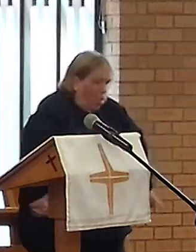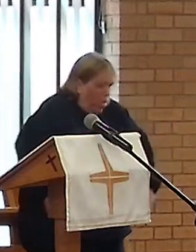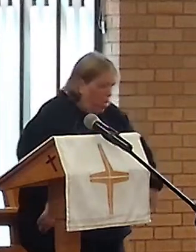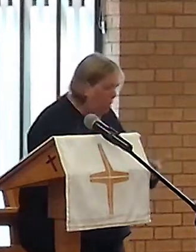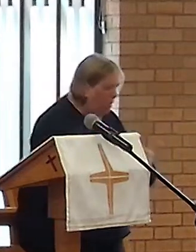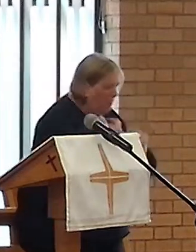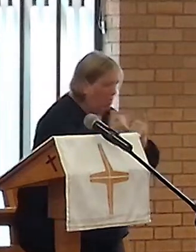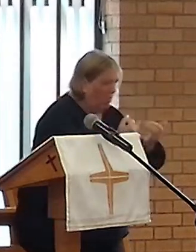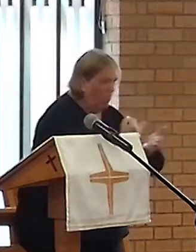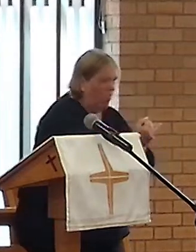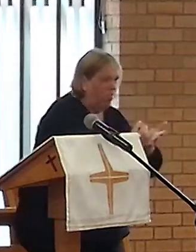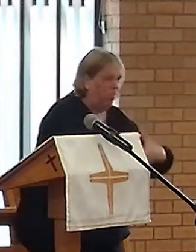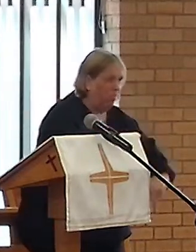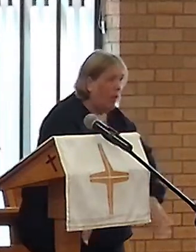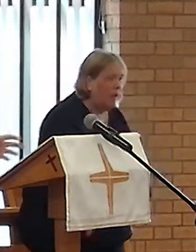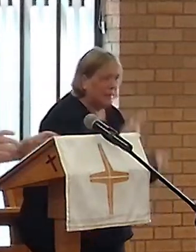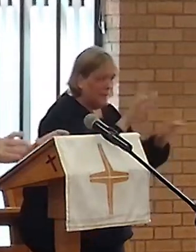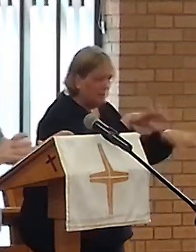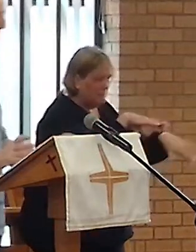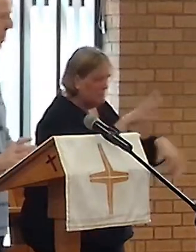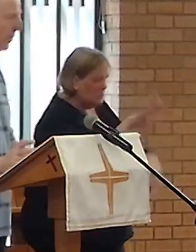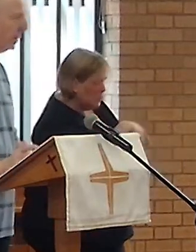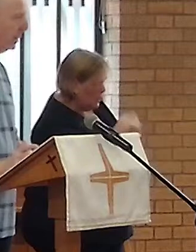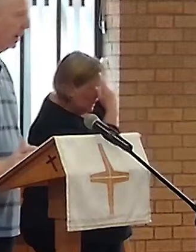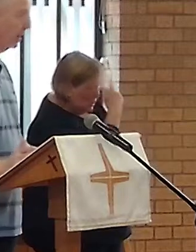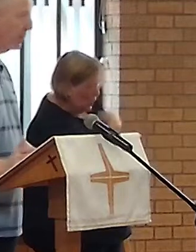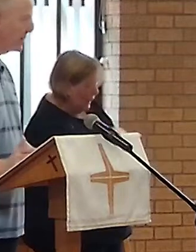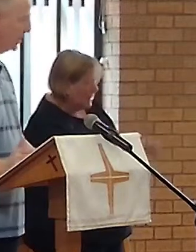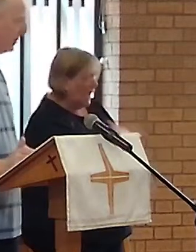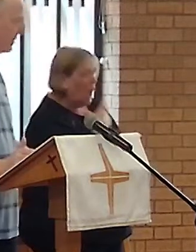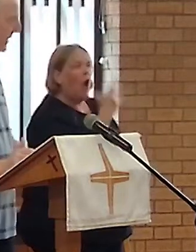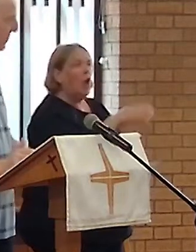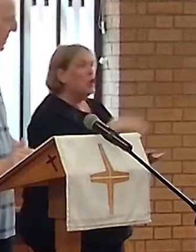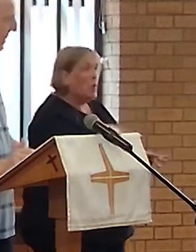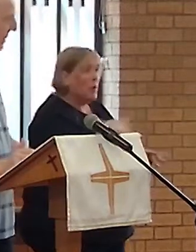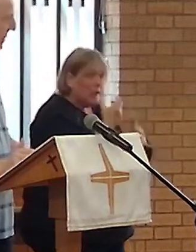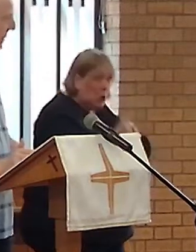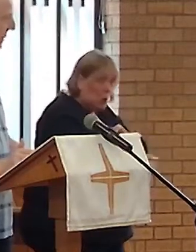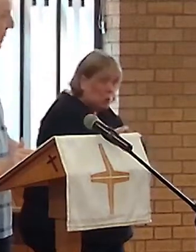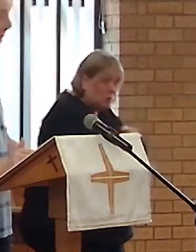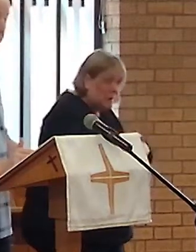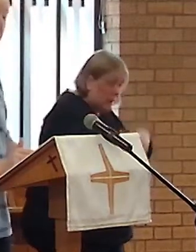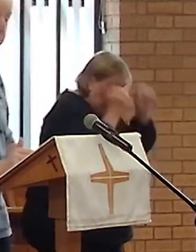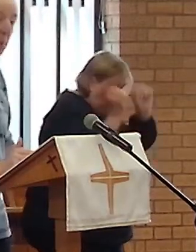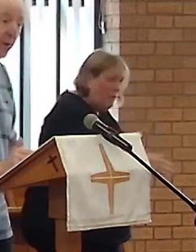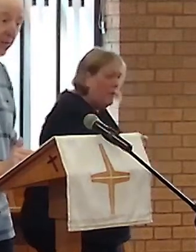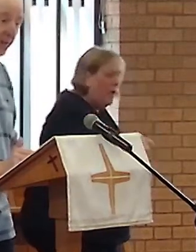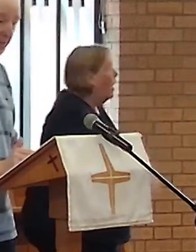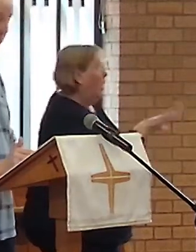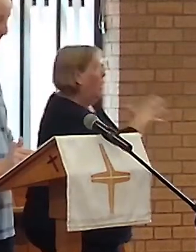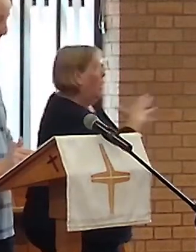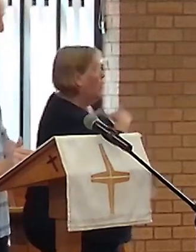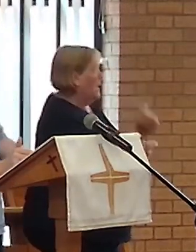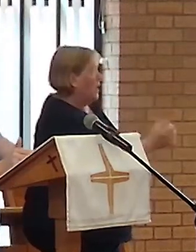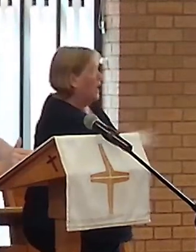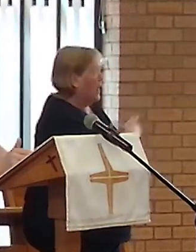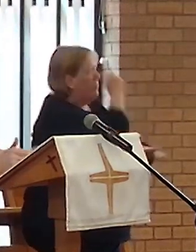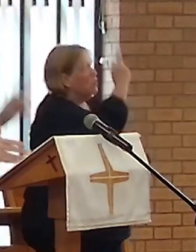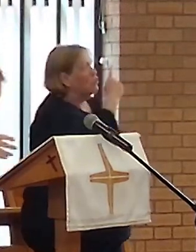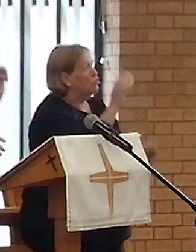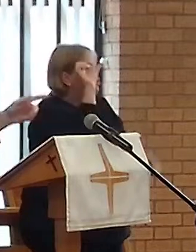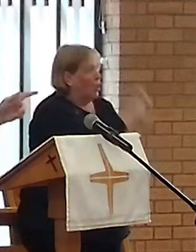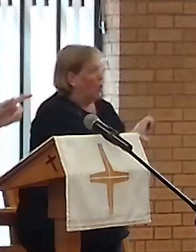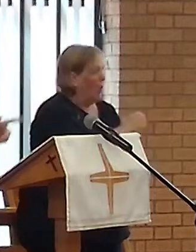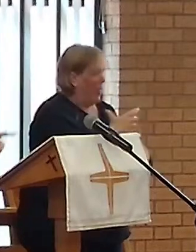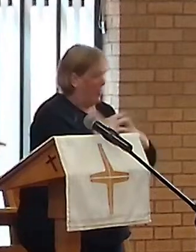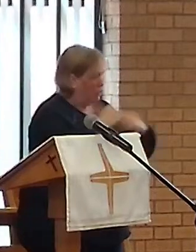ill-fitting jumper. And Tim says to him, no, I don't think you should lose the jumper. I think you should burn the jumper. Because if you